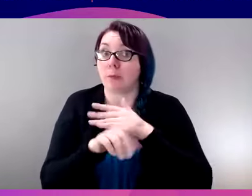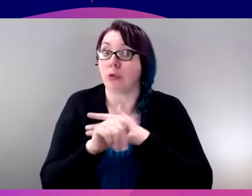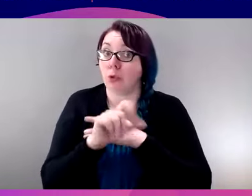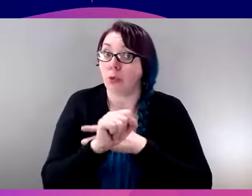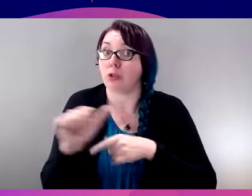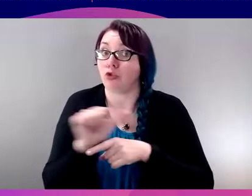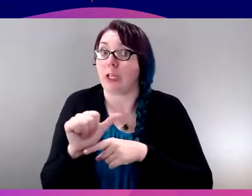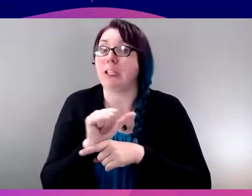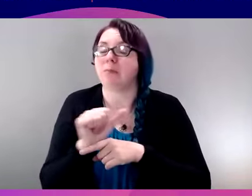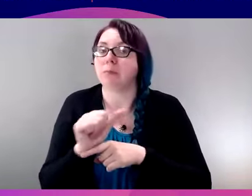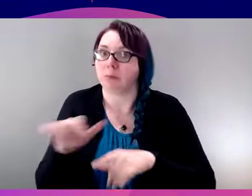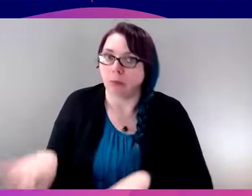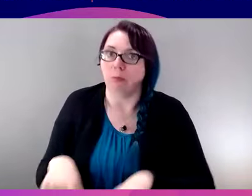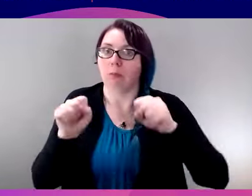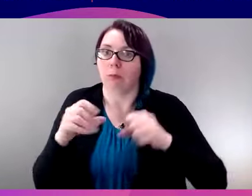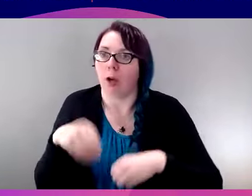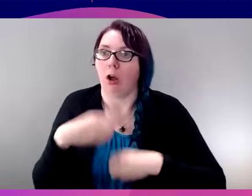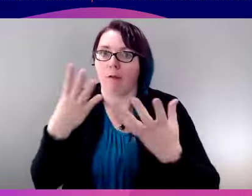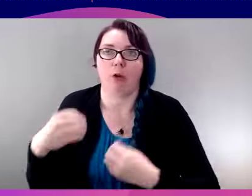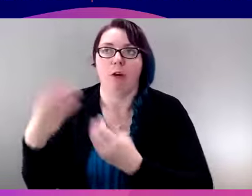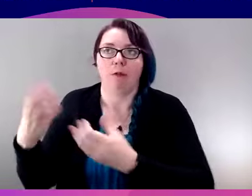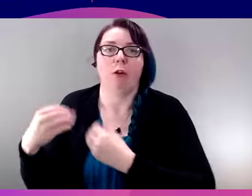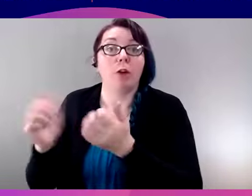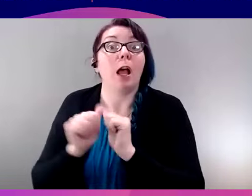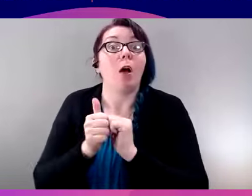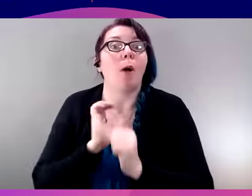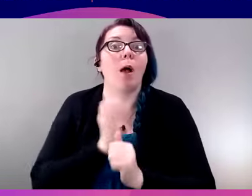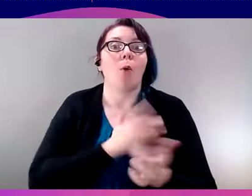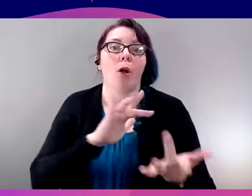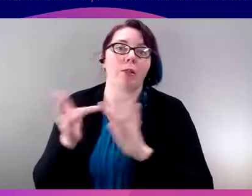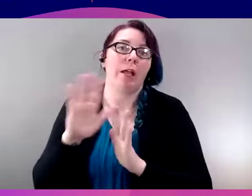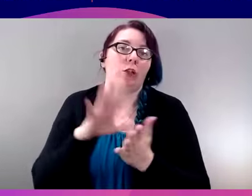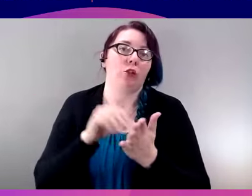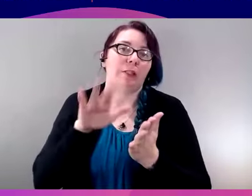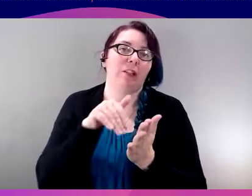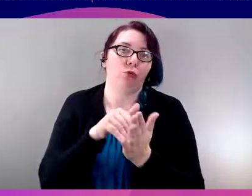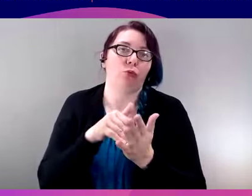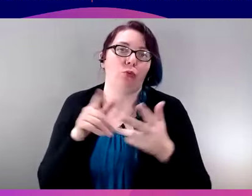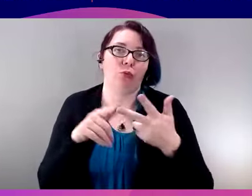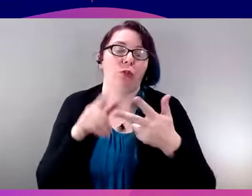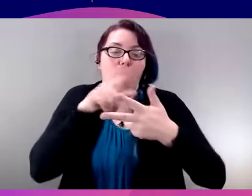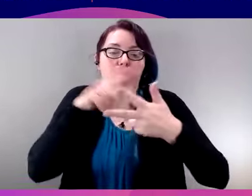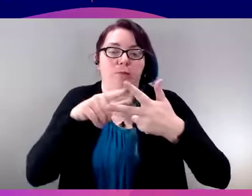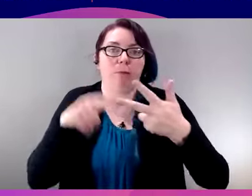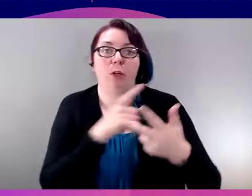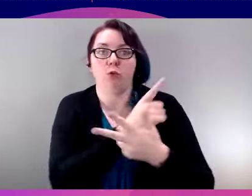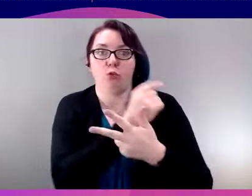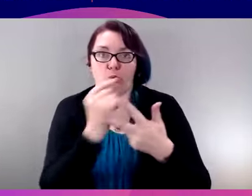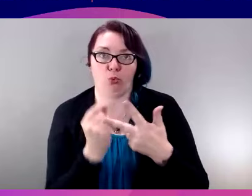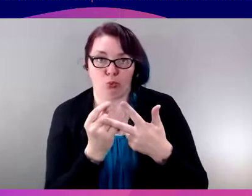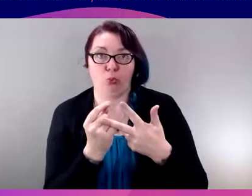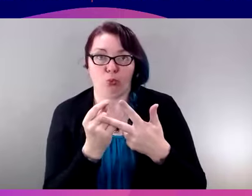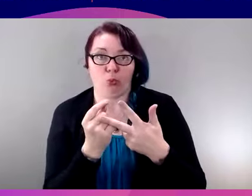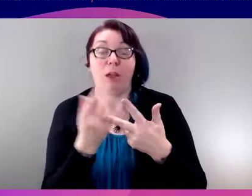workshops and through our online learning center. So as we follow this theory of change, we can come to the long-term